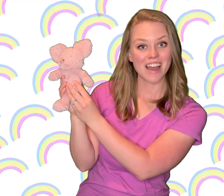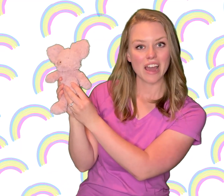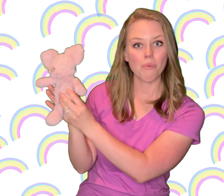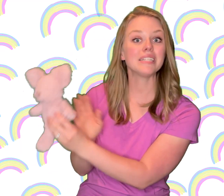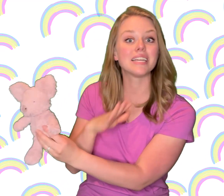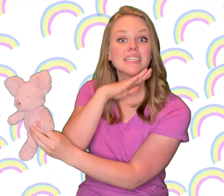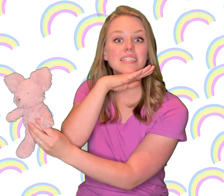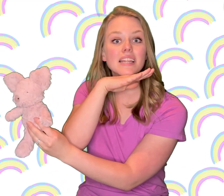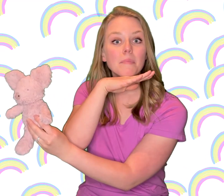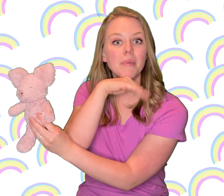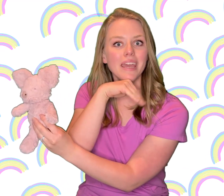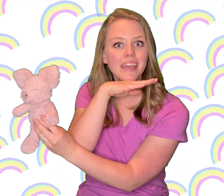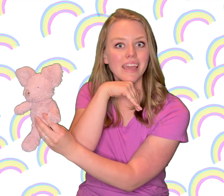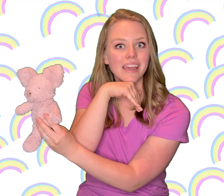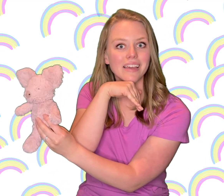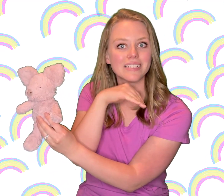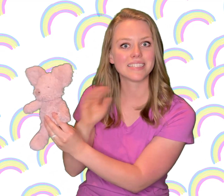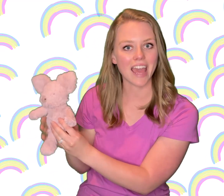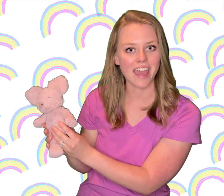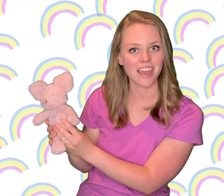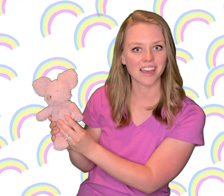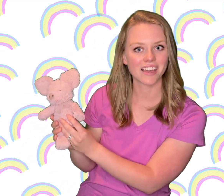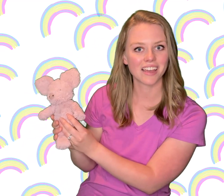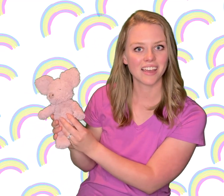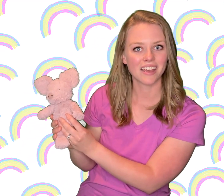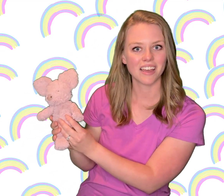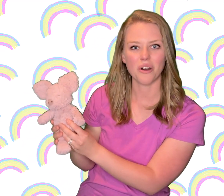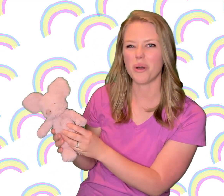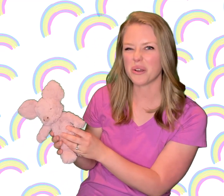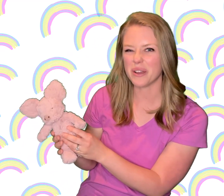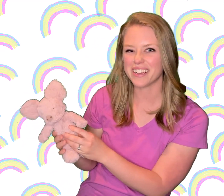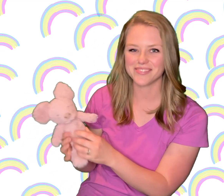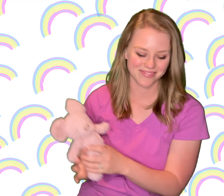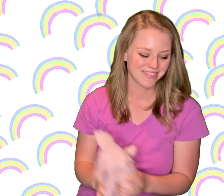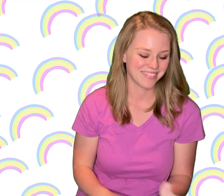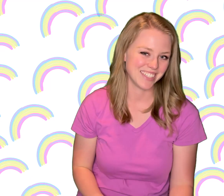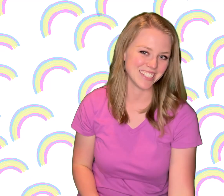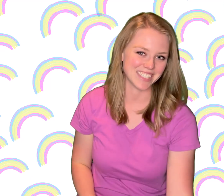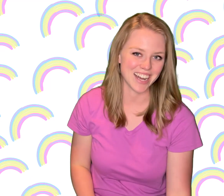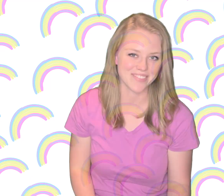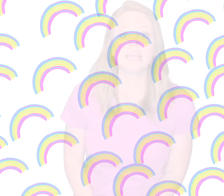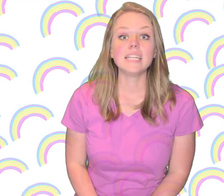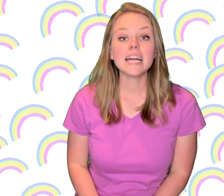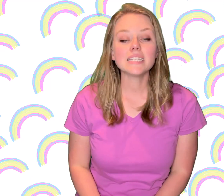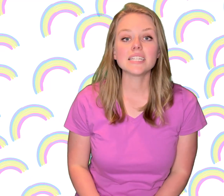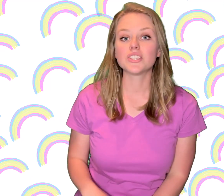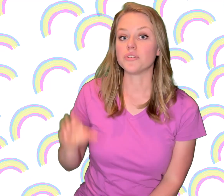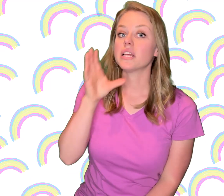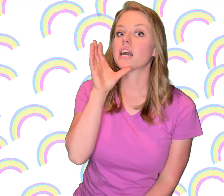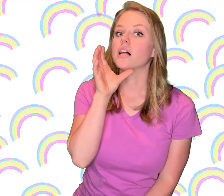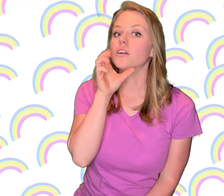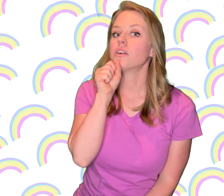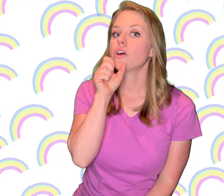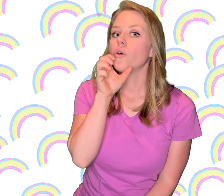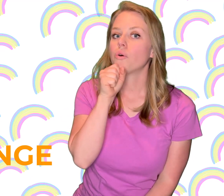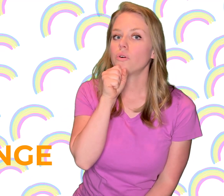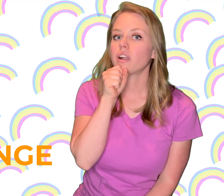What does the pig say? Oink, oink. Good job. Next, let's do the color